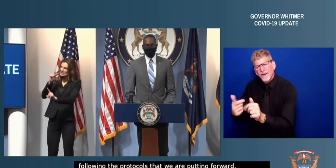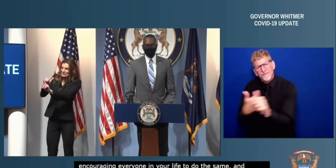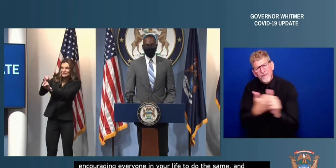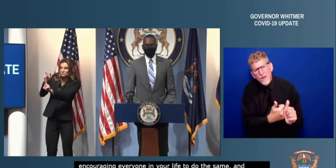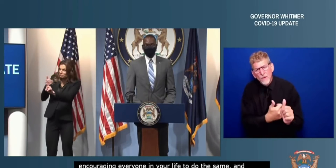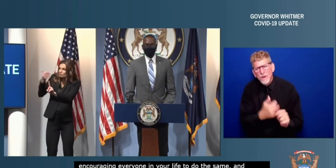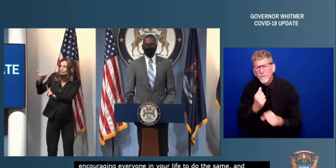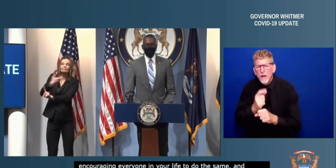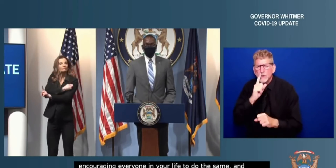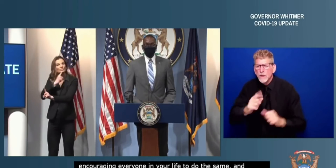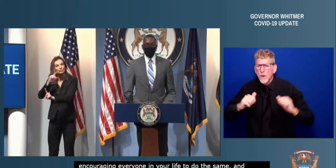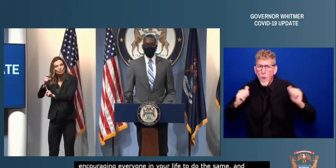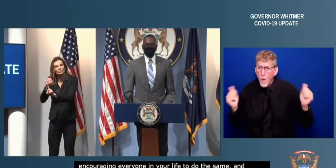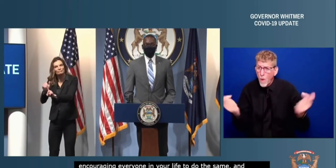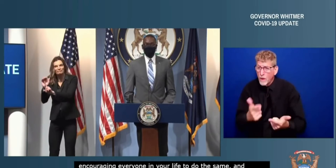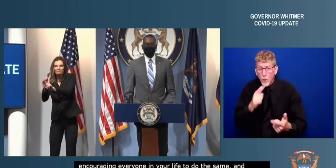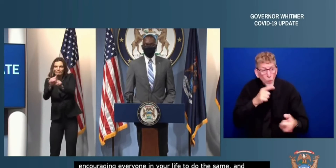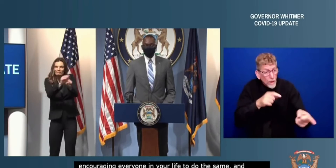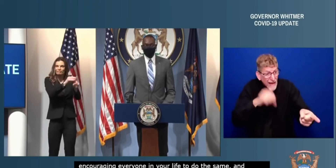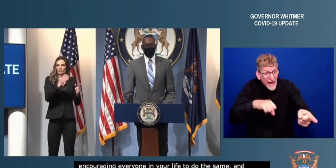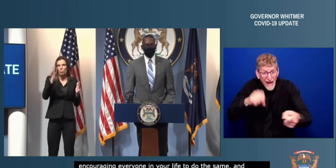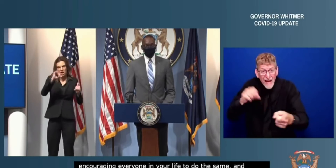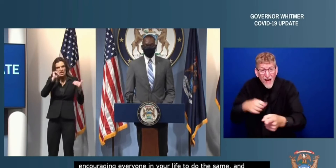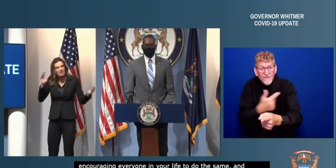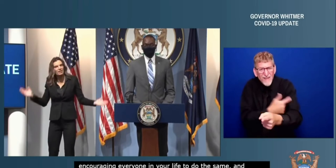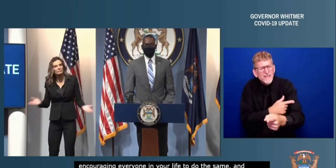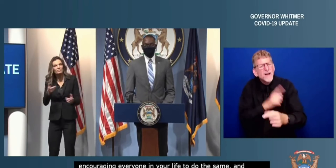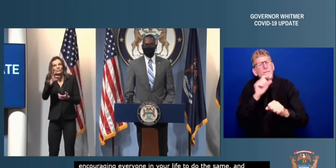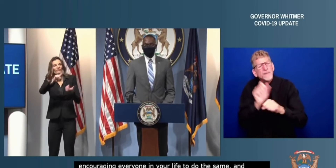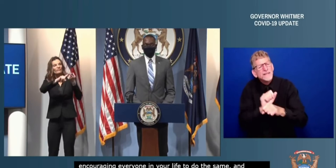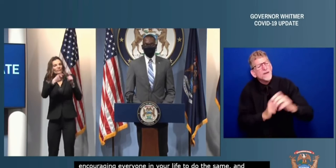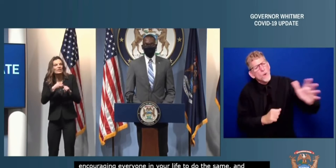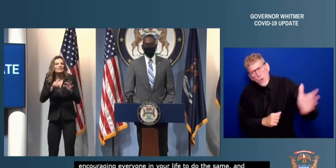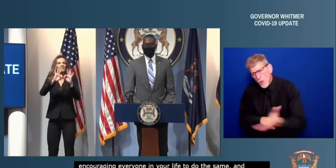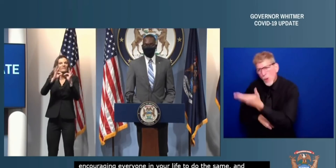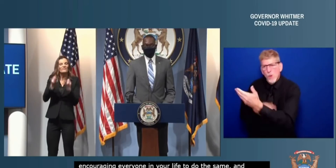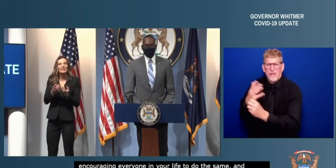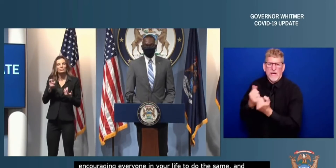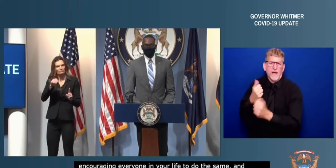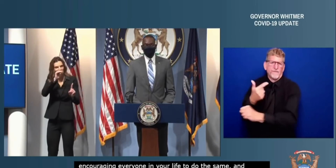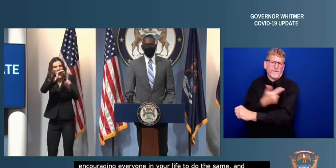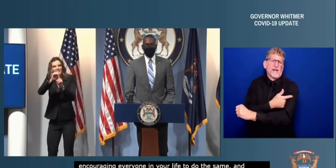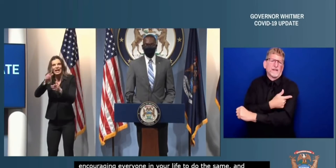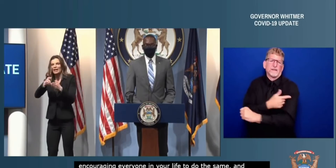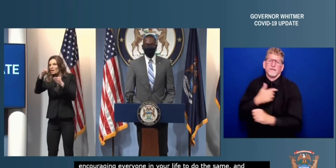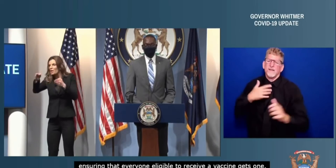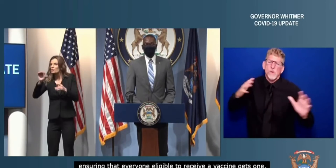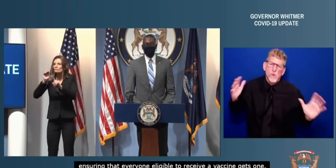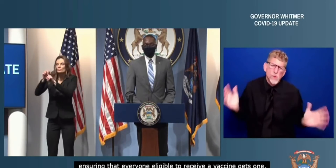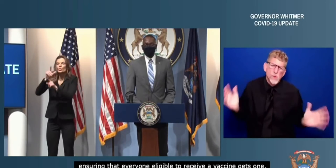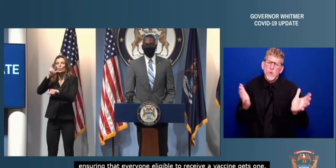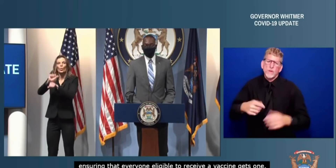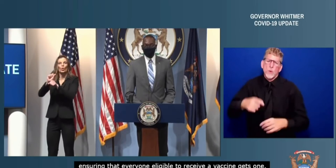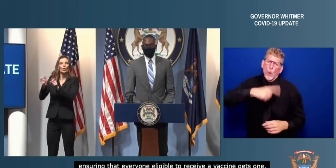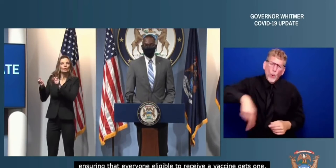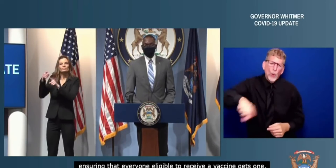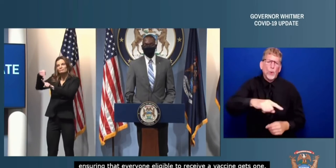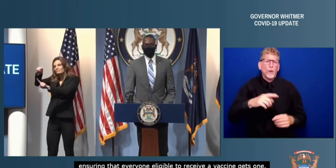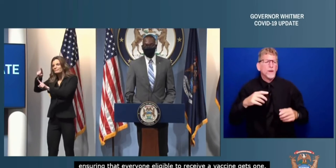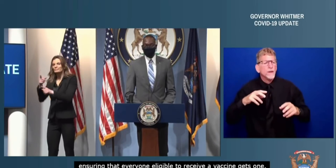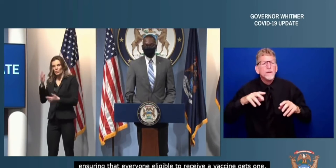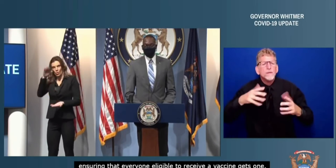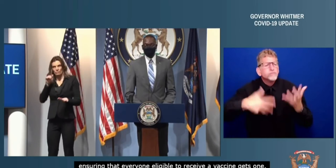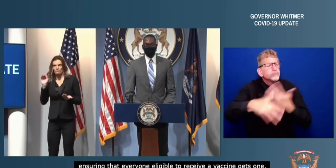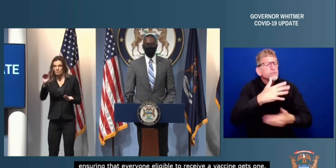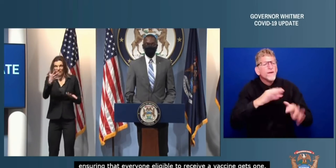one. I want to encourage everyone to connect with friends, family members, neighbors, and coworkers to make sure that